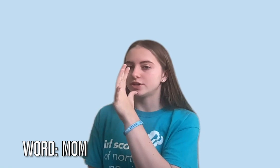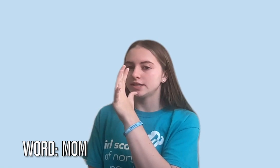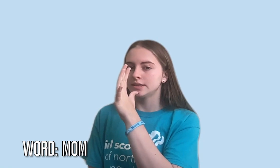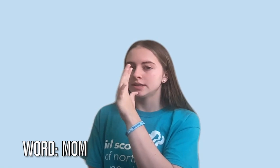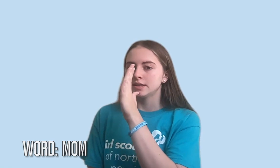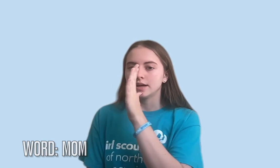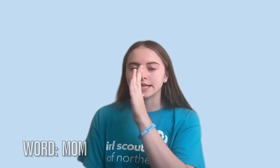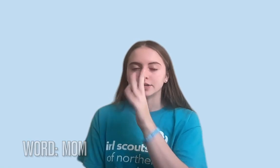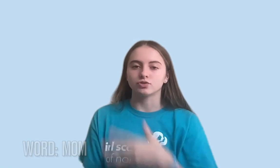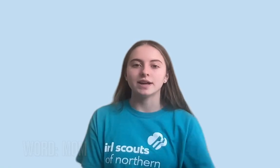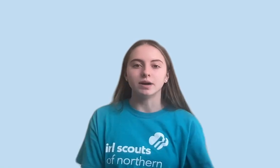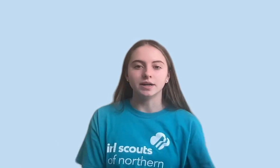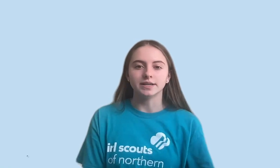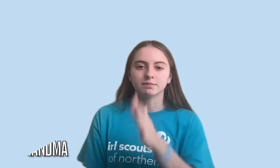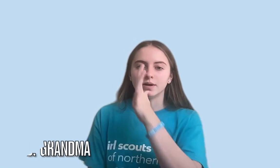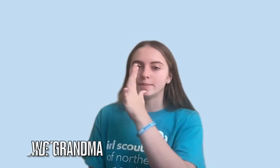chin. And then grandma is mom and